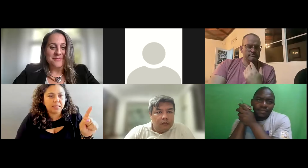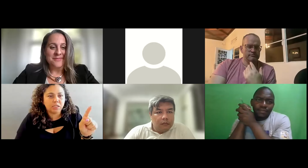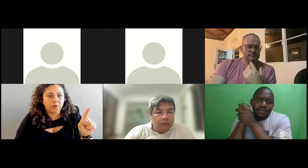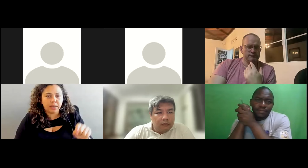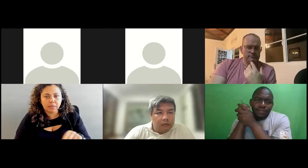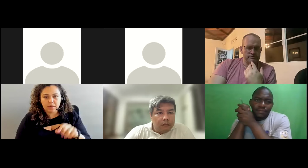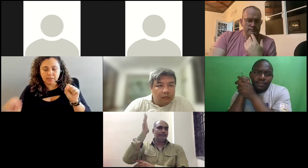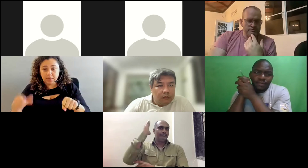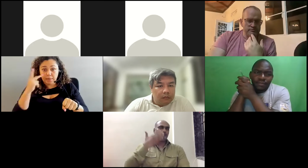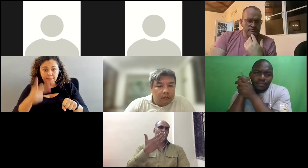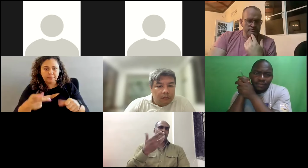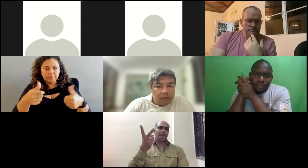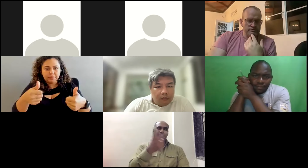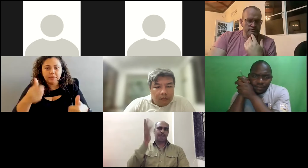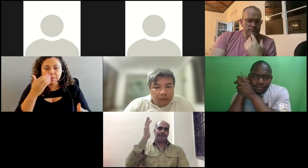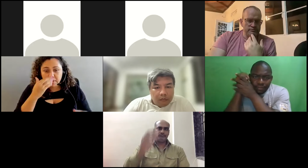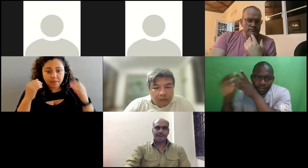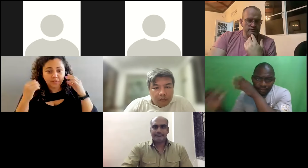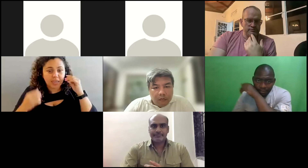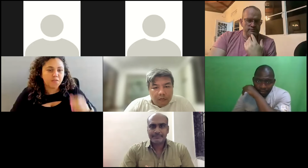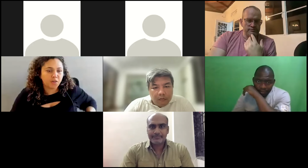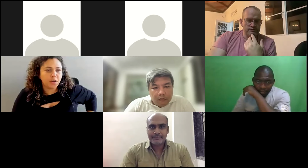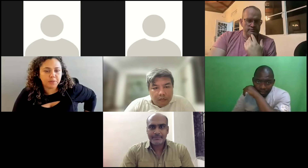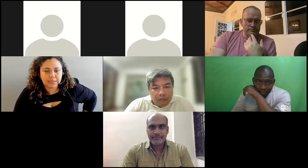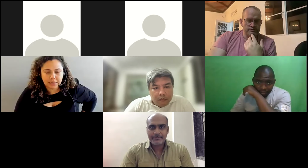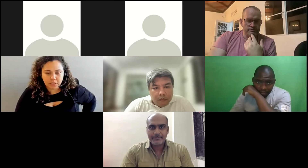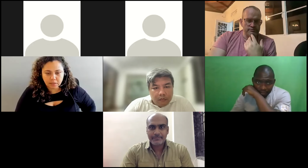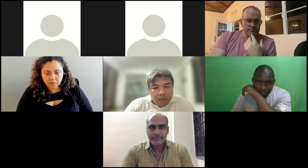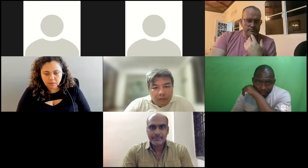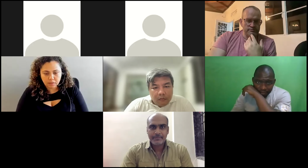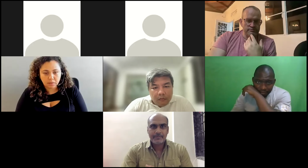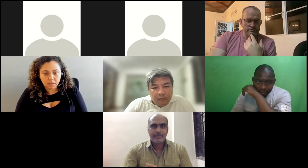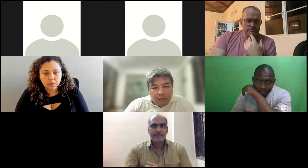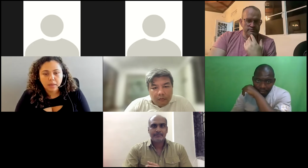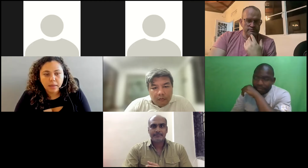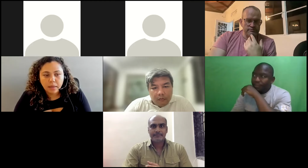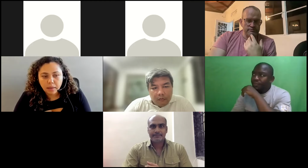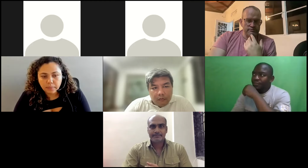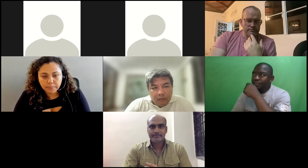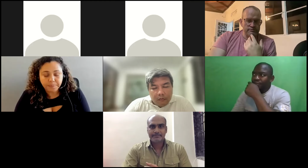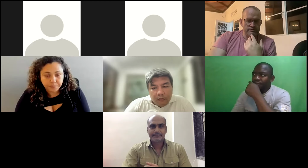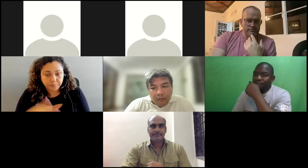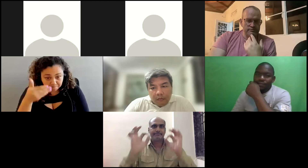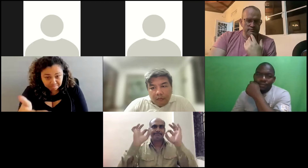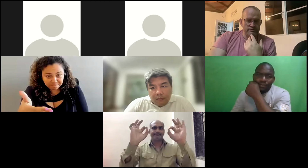me add as a spotlight so I can see him. So thank you for your presentations.